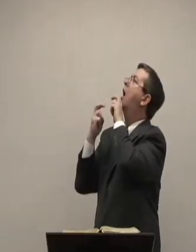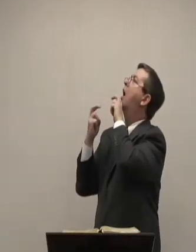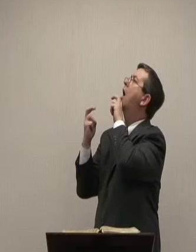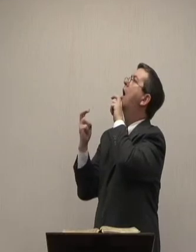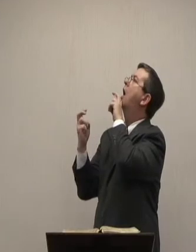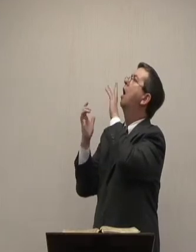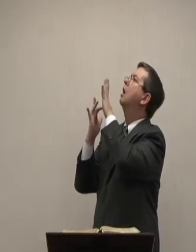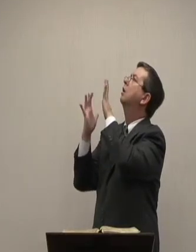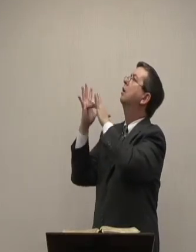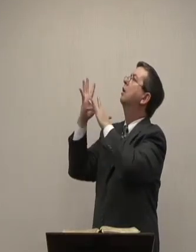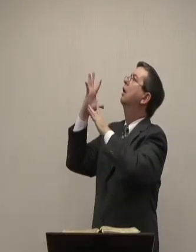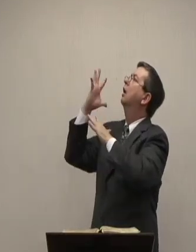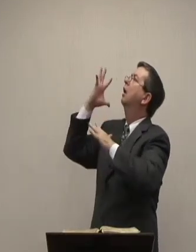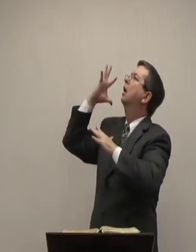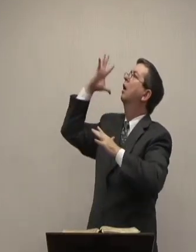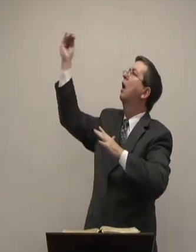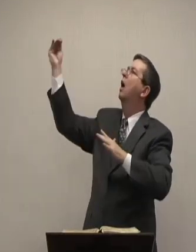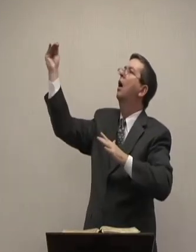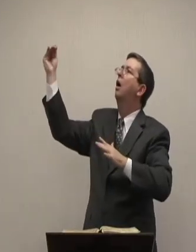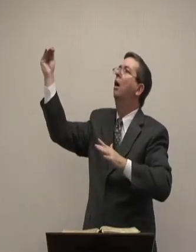to be with the Lord, they were in awe.